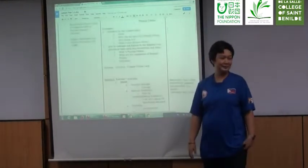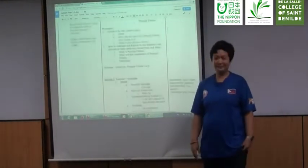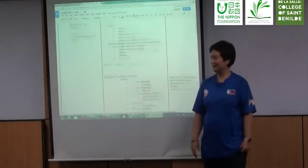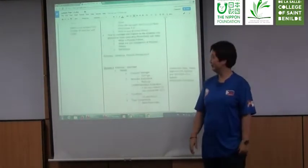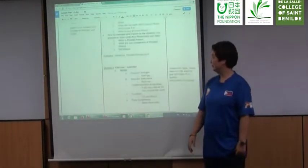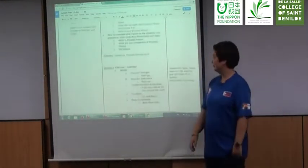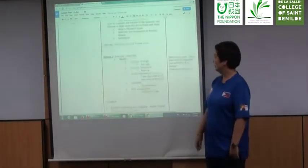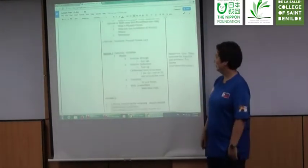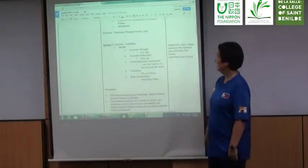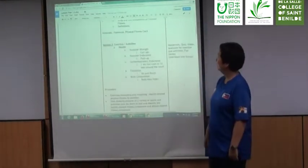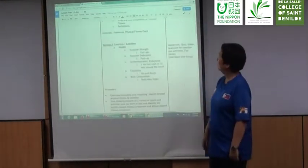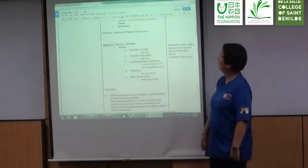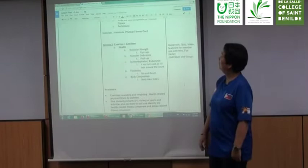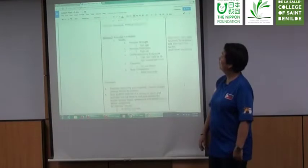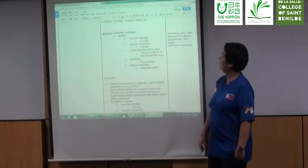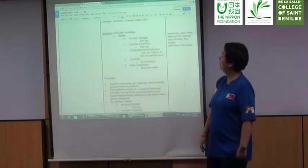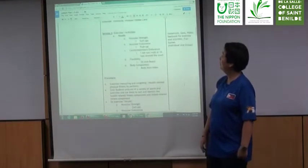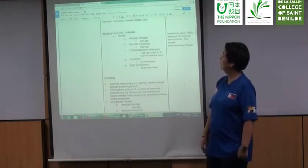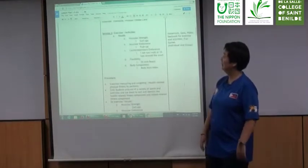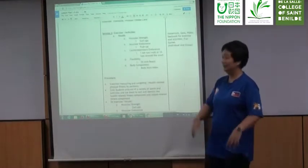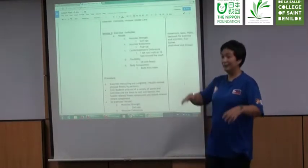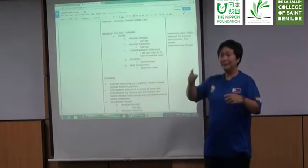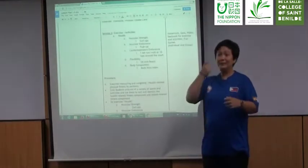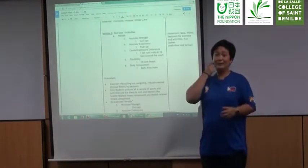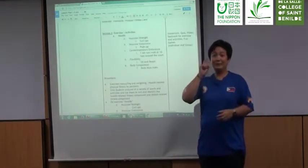So that's okay.